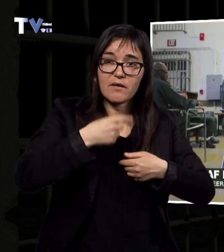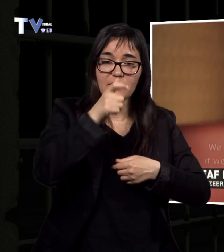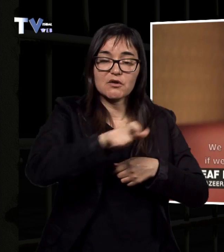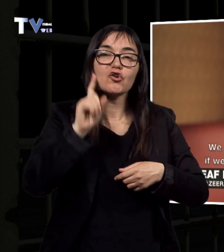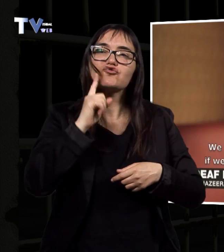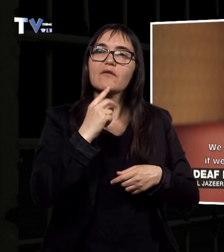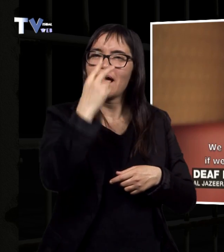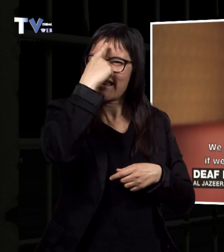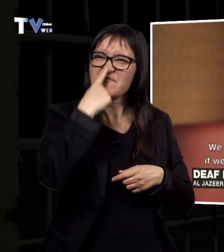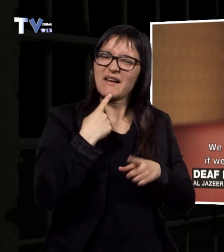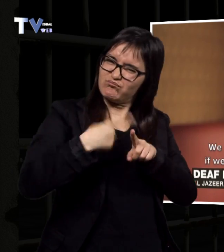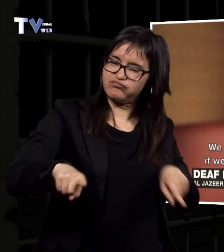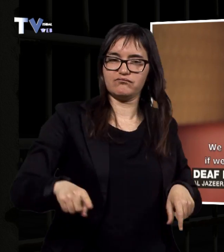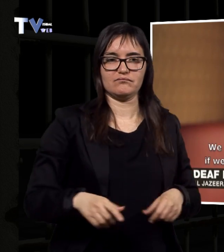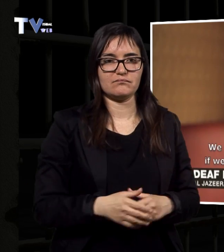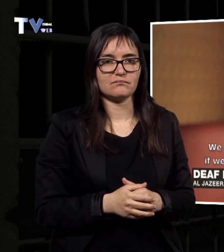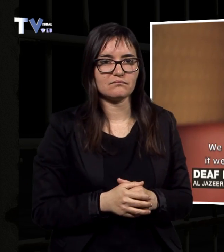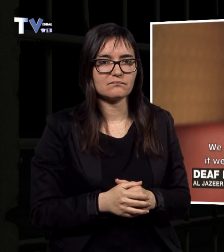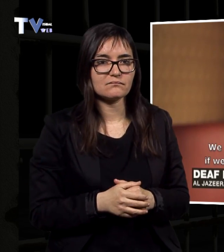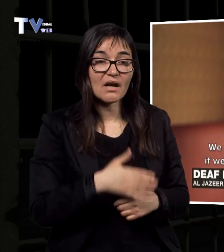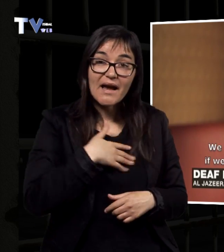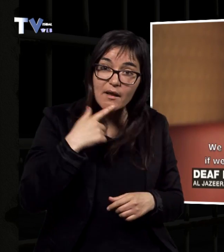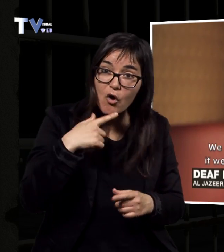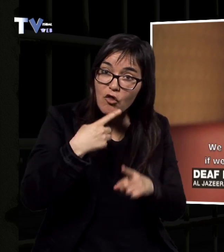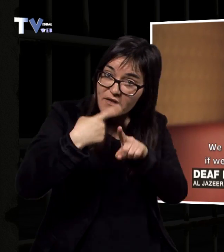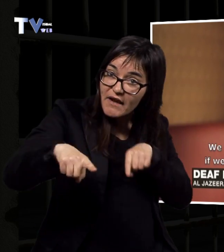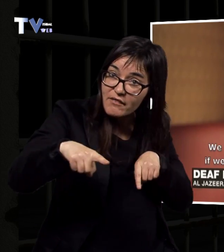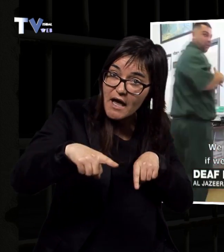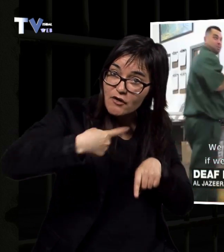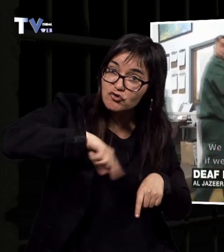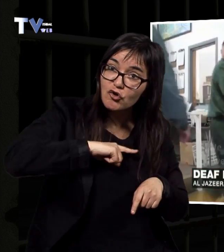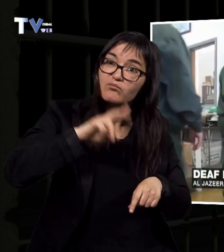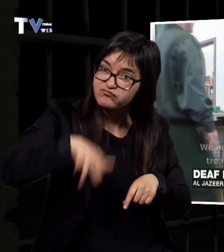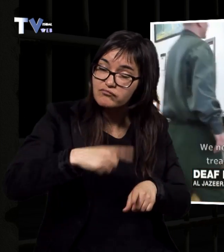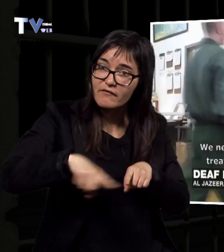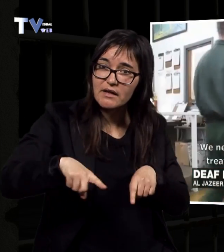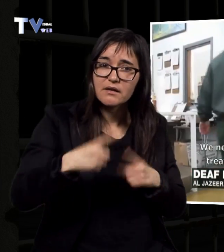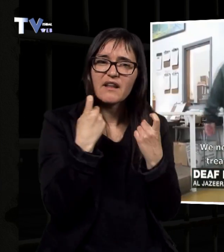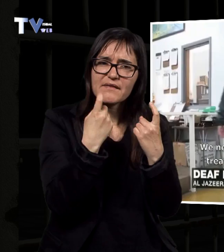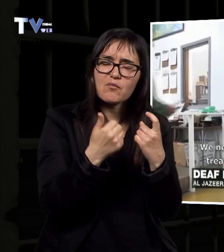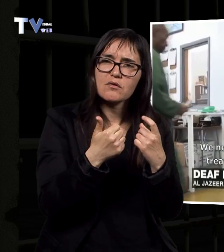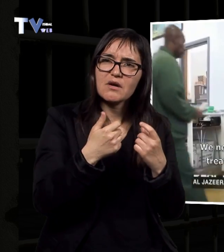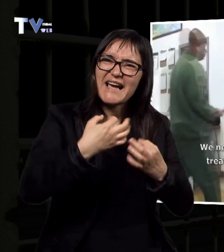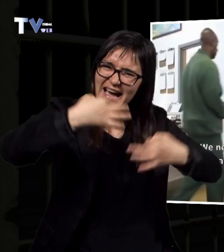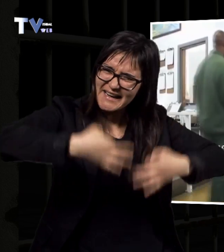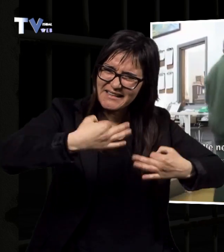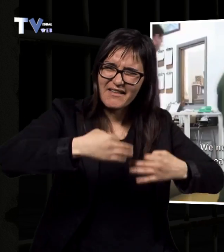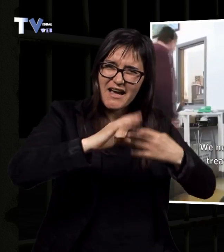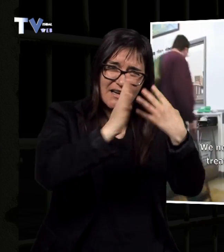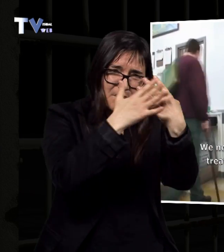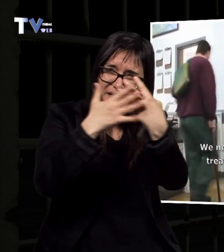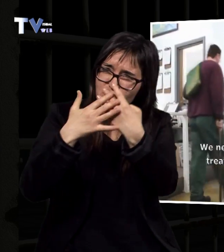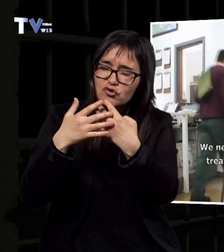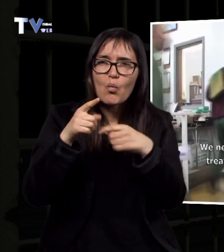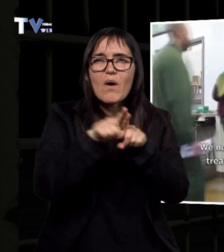We need new and different solutions if we really want to make a difference. We need to ensure that these